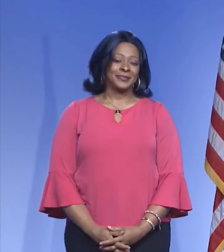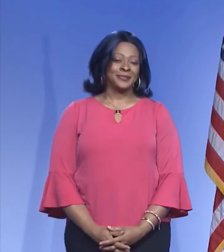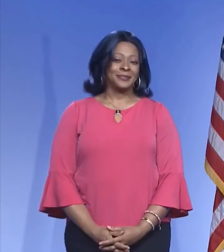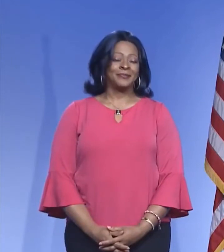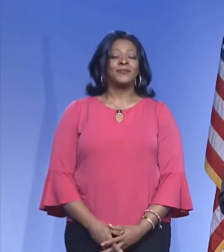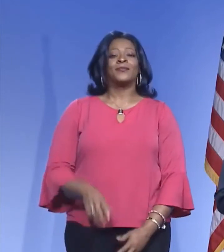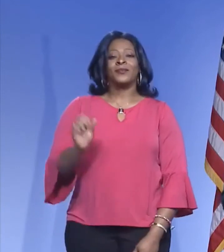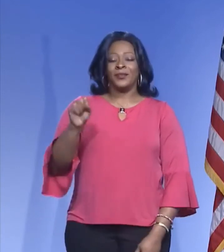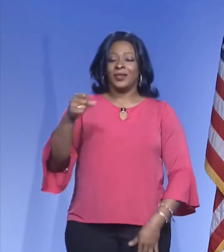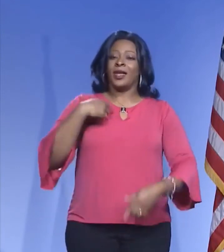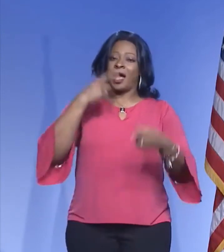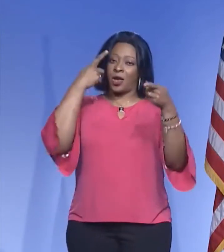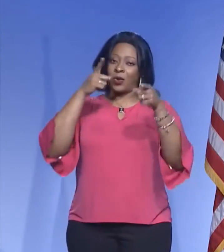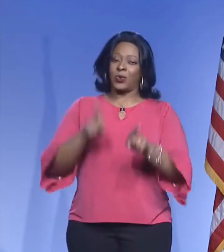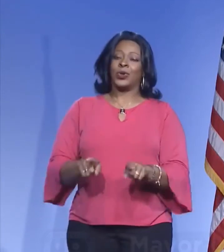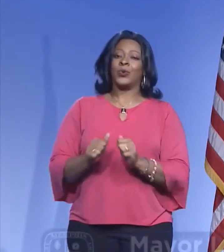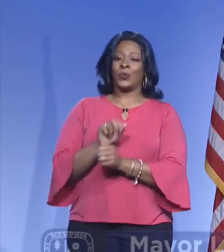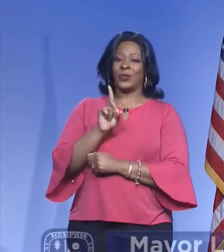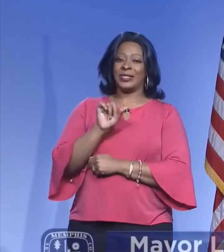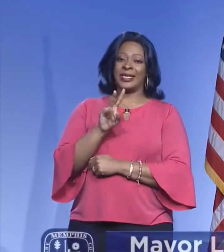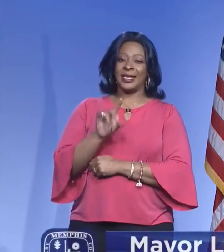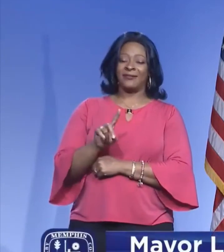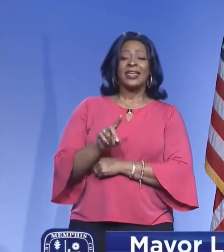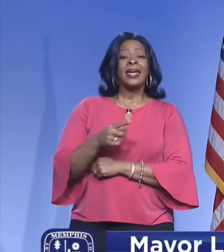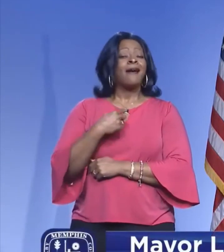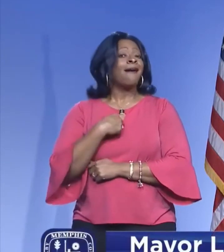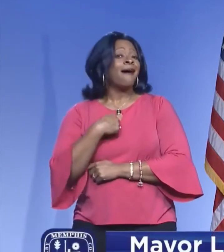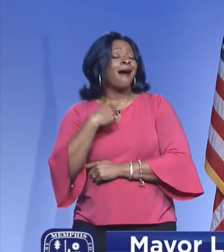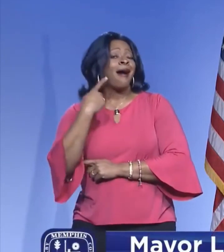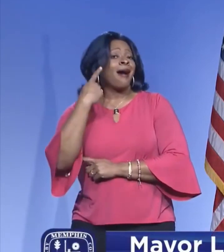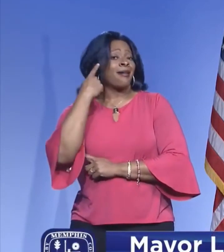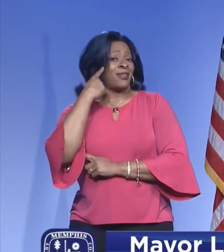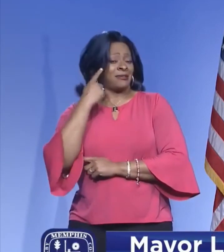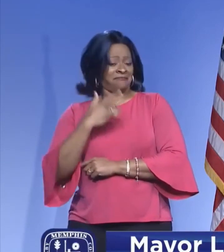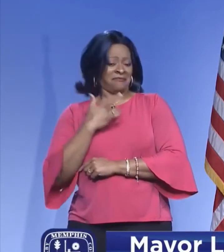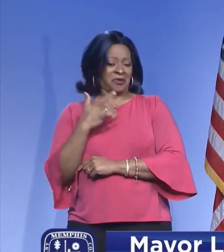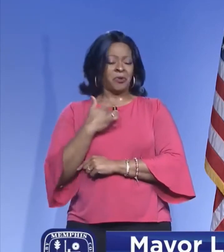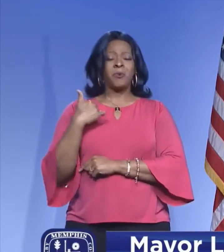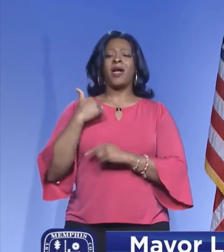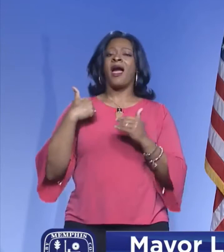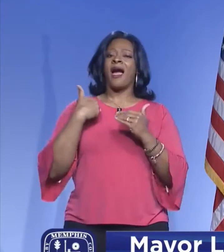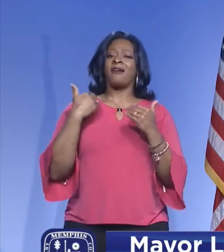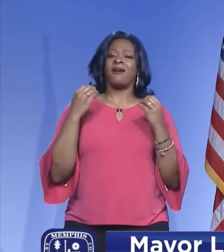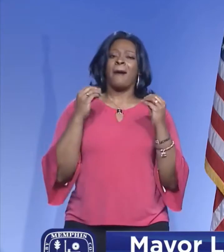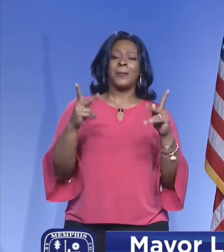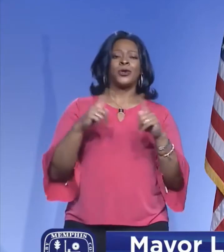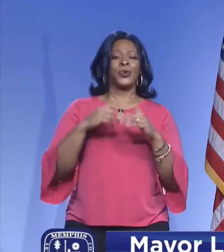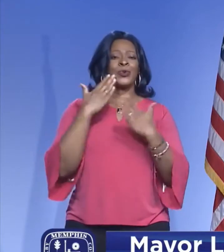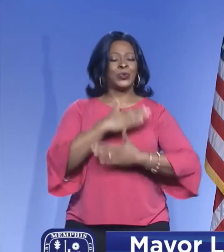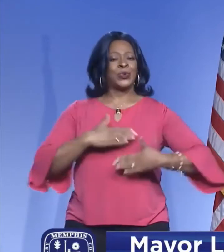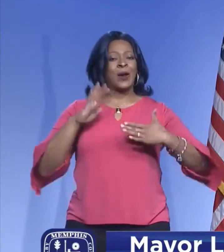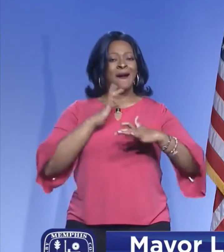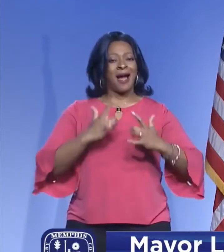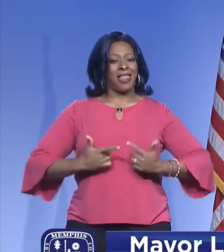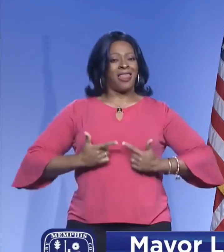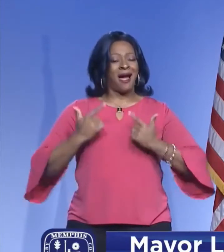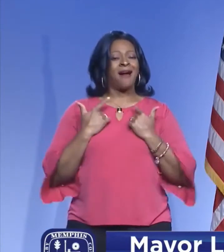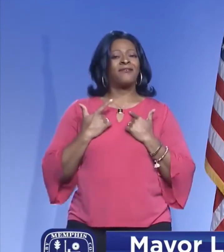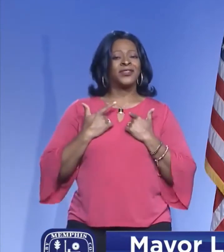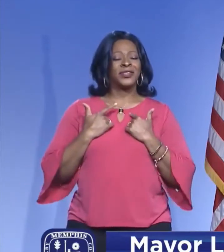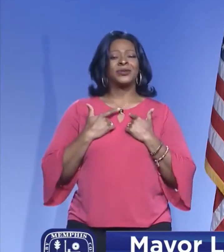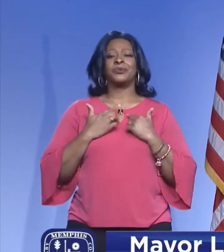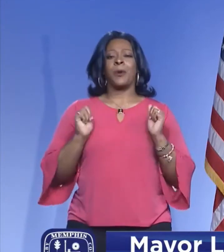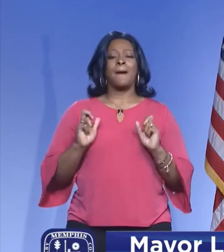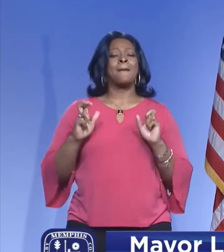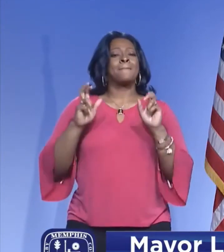Yeah, I agree with David that I think that we all have an opportunity to enjoy our lives and go